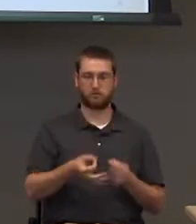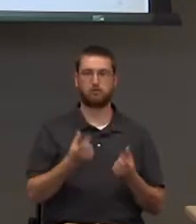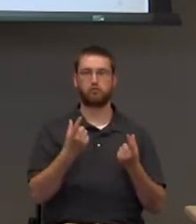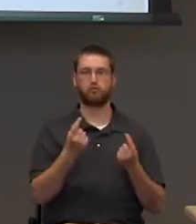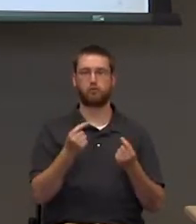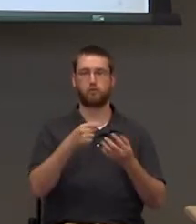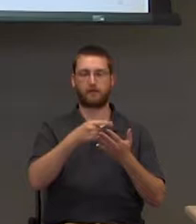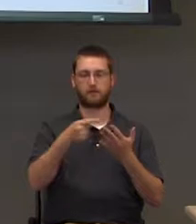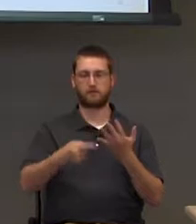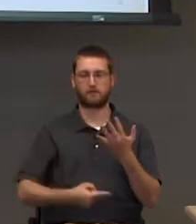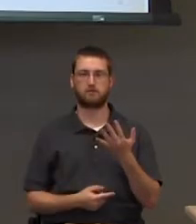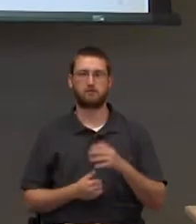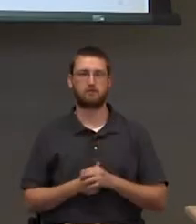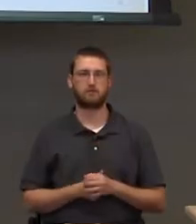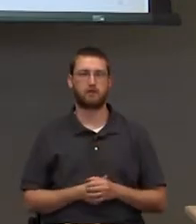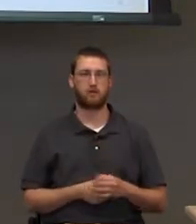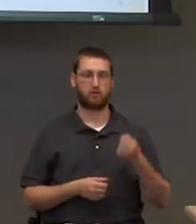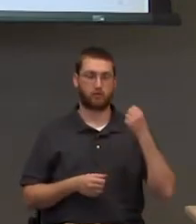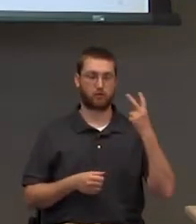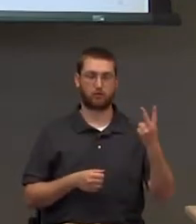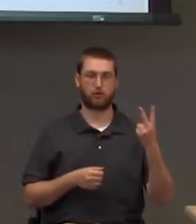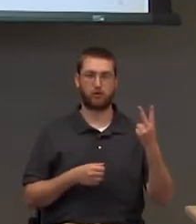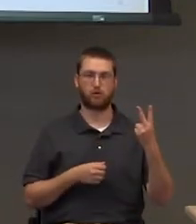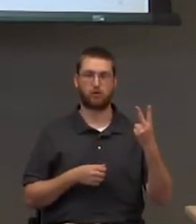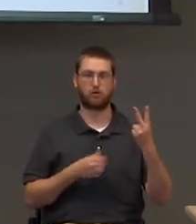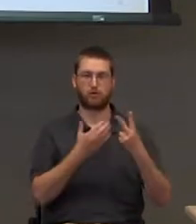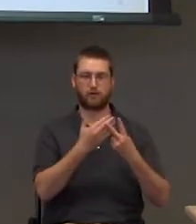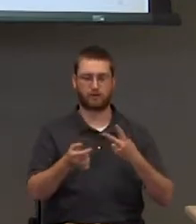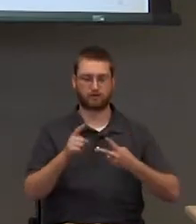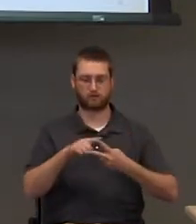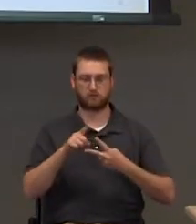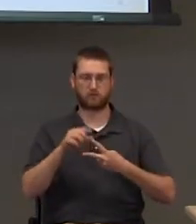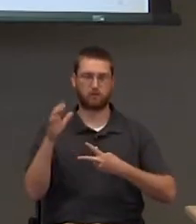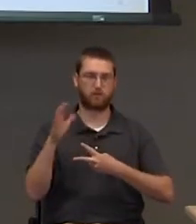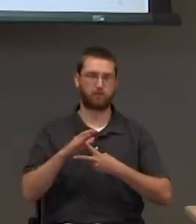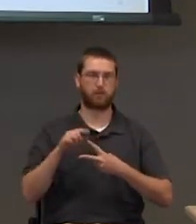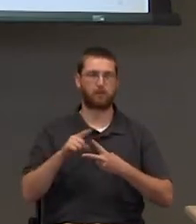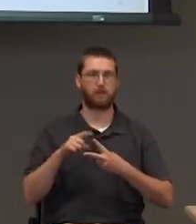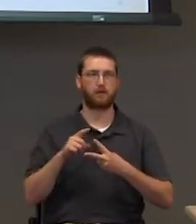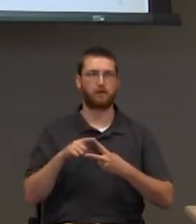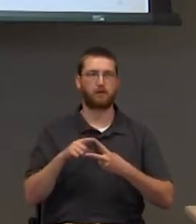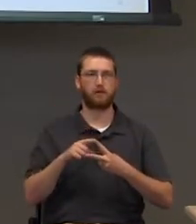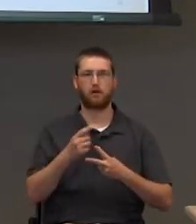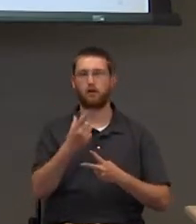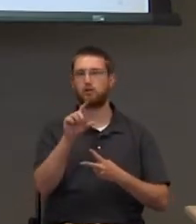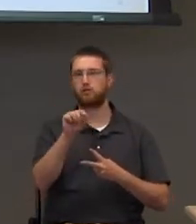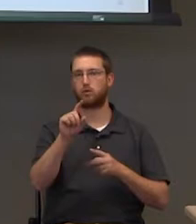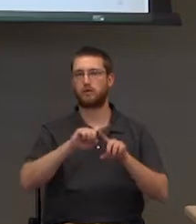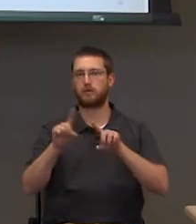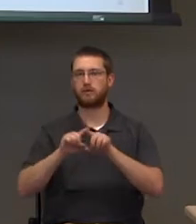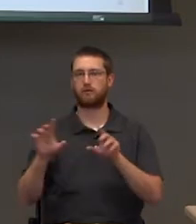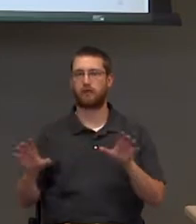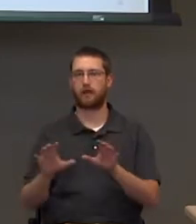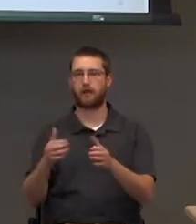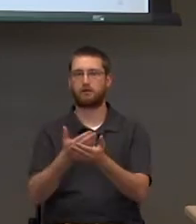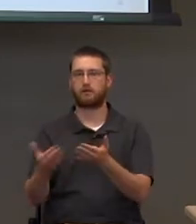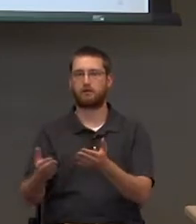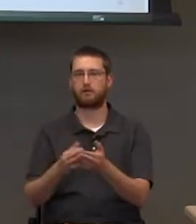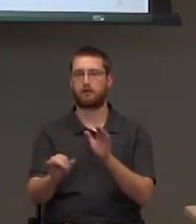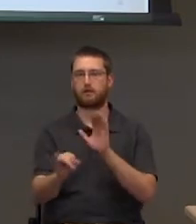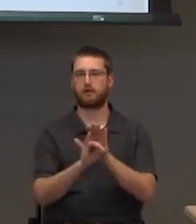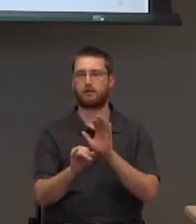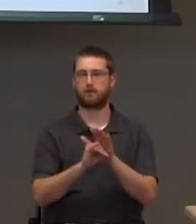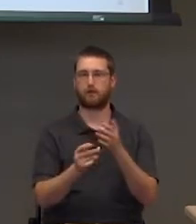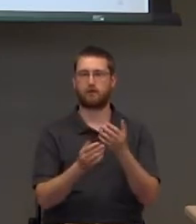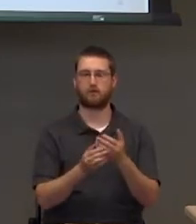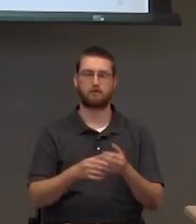doing. The two main takeaways that I got from that, the first is there were over 20 different action items that were identified as the most important